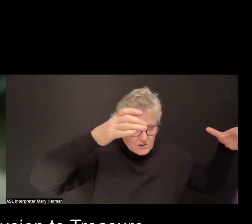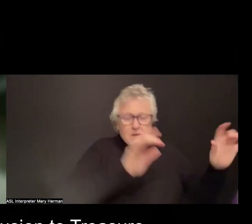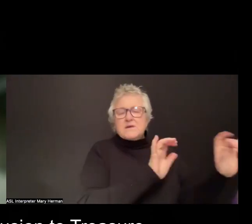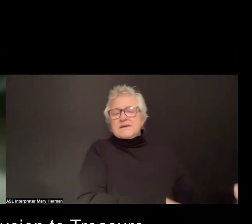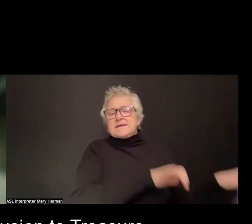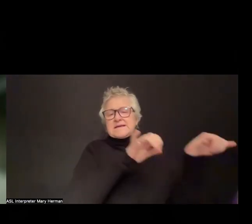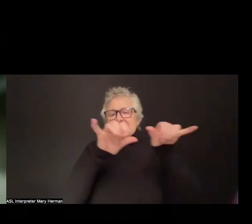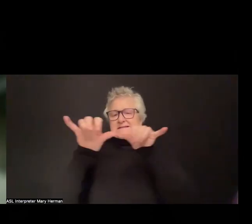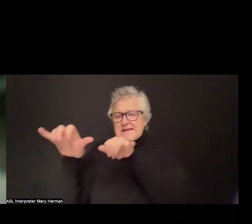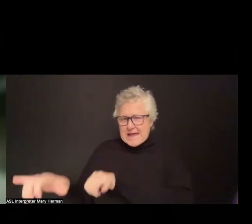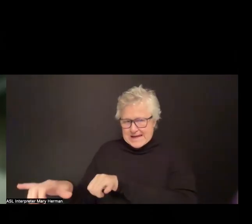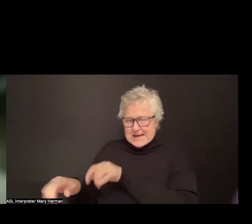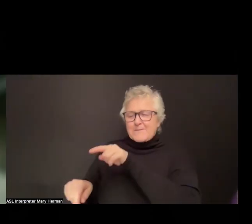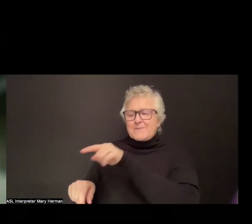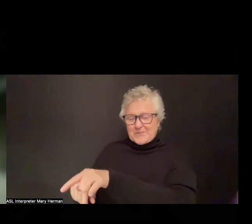to Treasure Island.